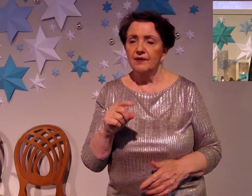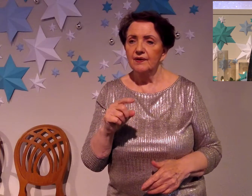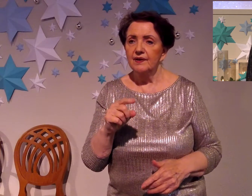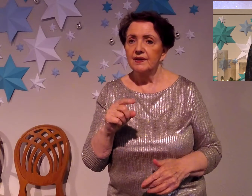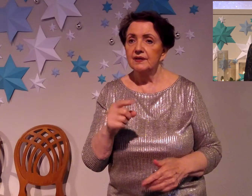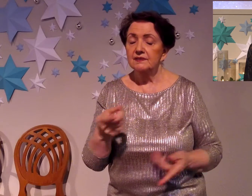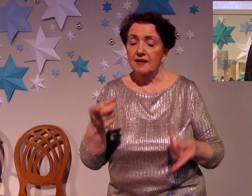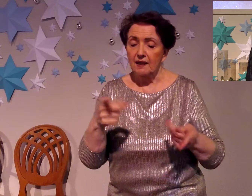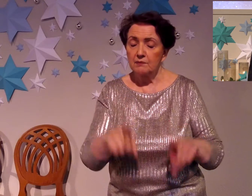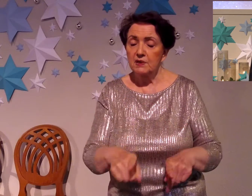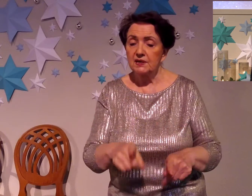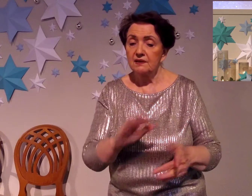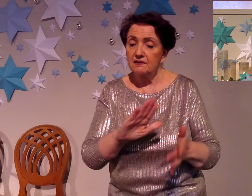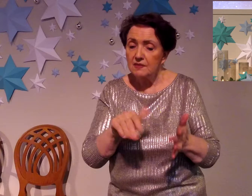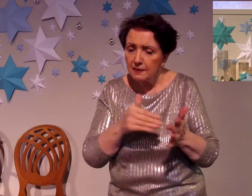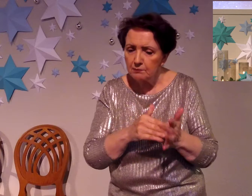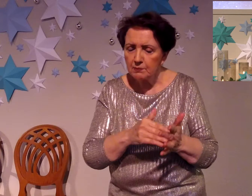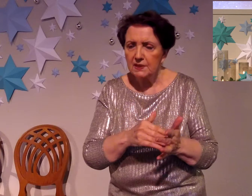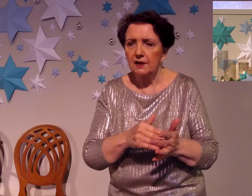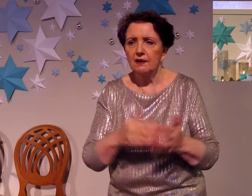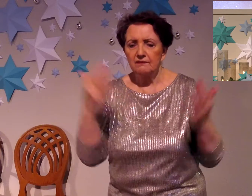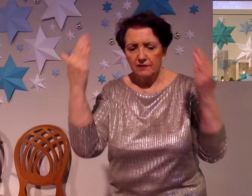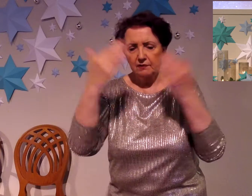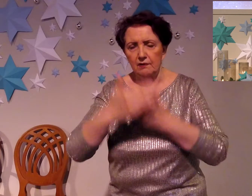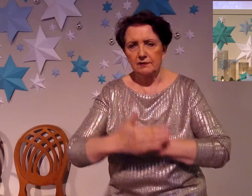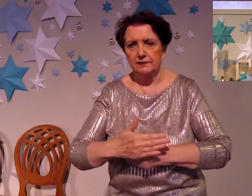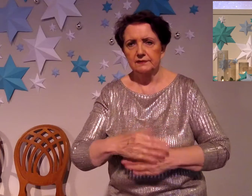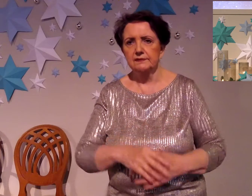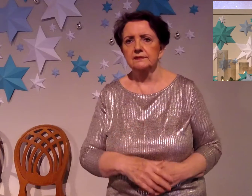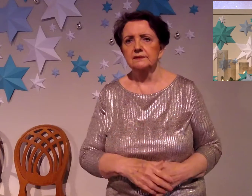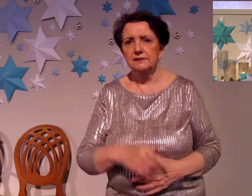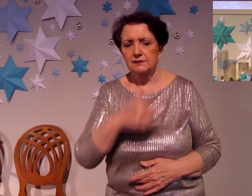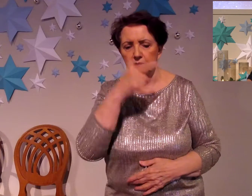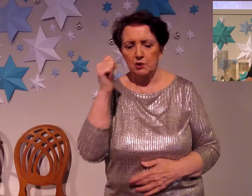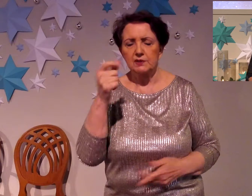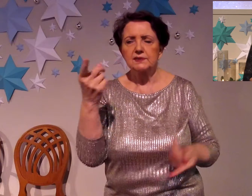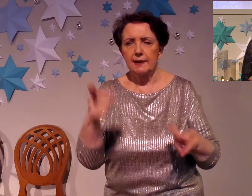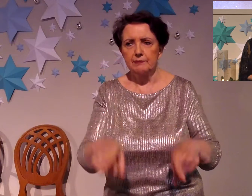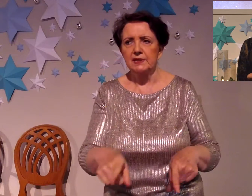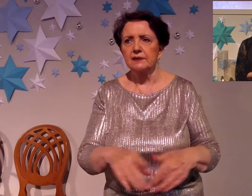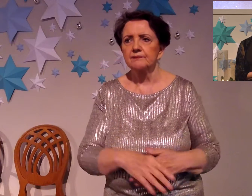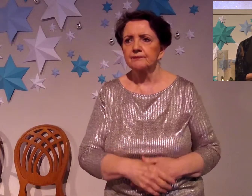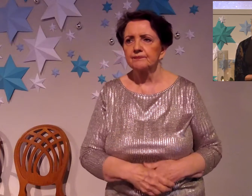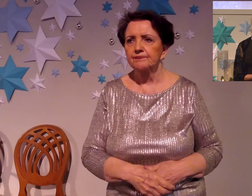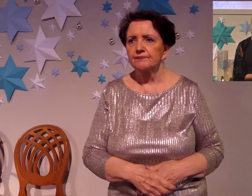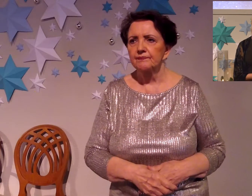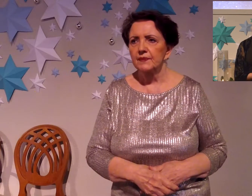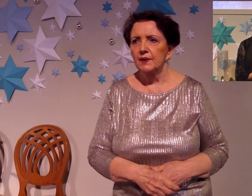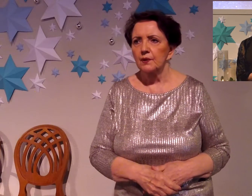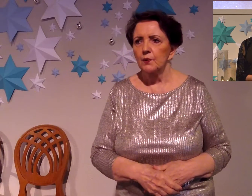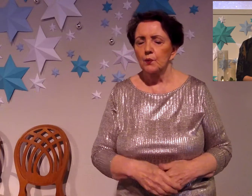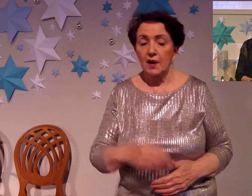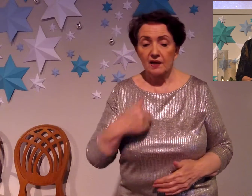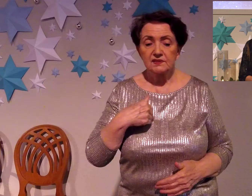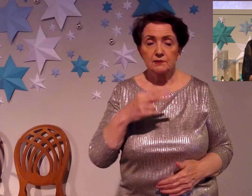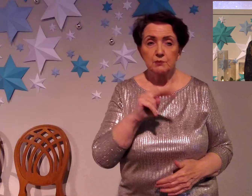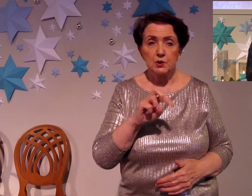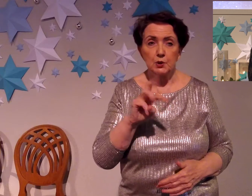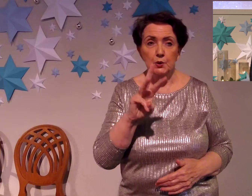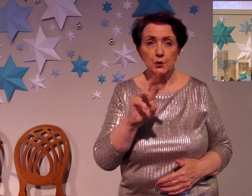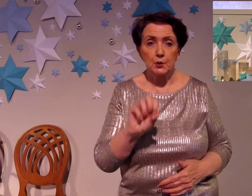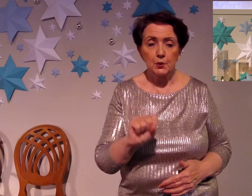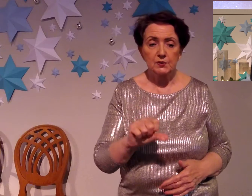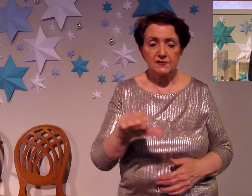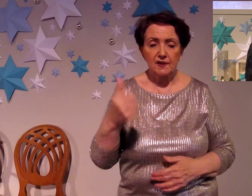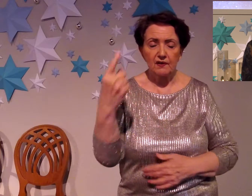middle of the darkness. We had some unexpected family news the other day that was a little distressing